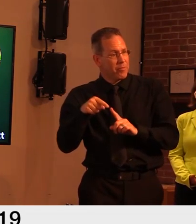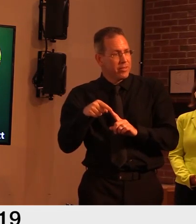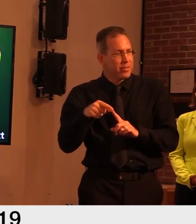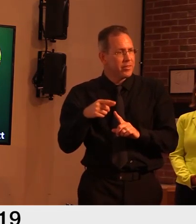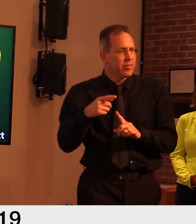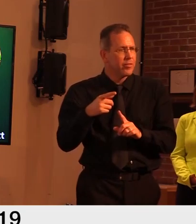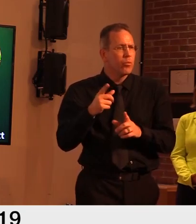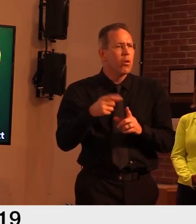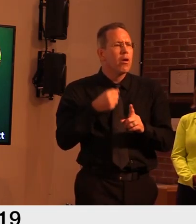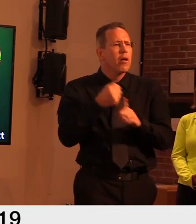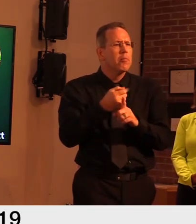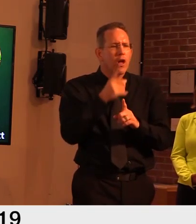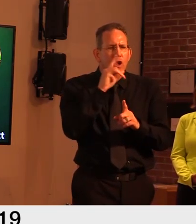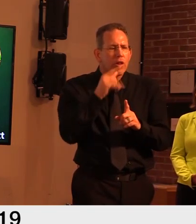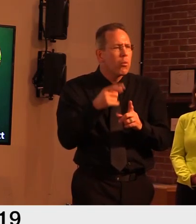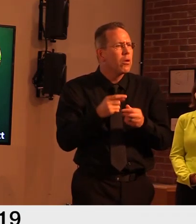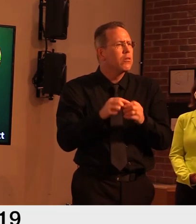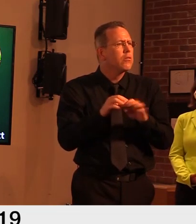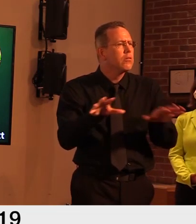on that curve.